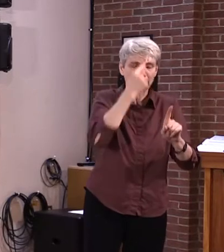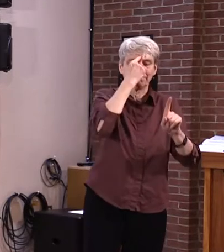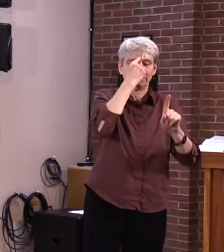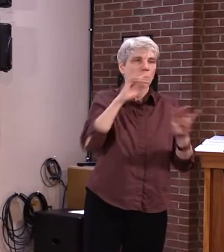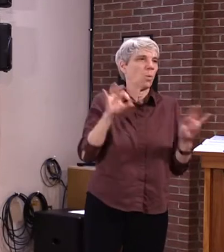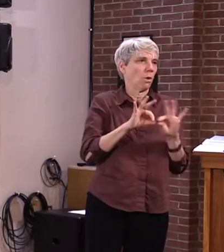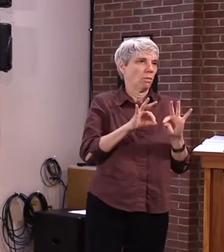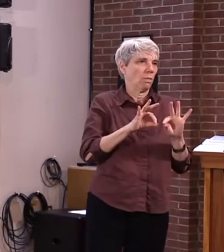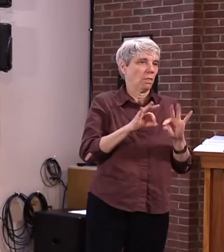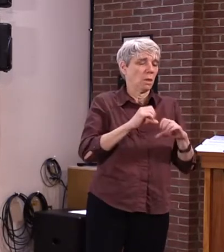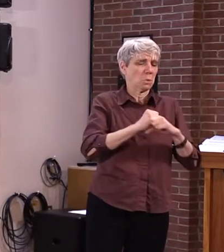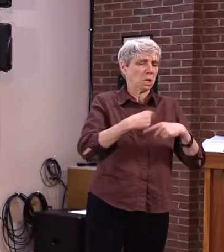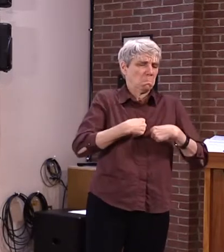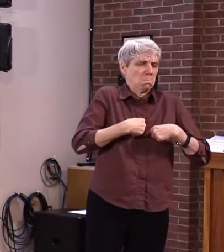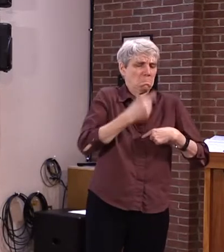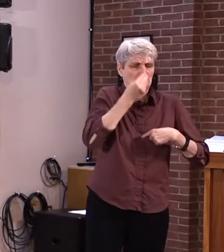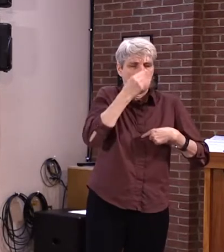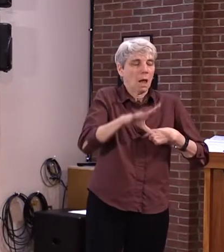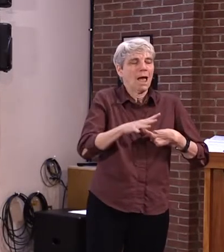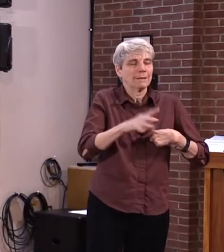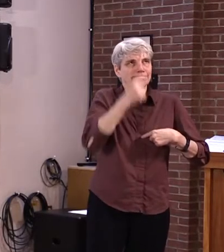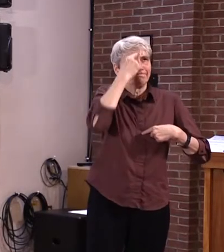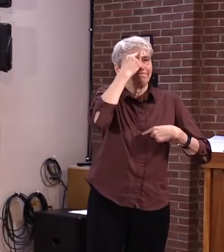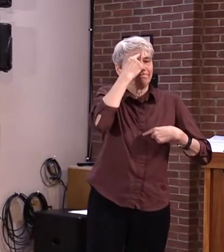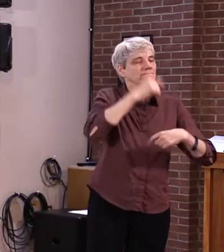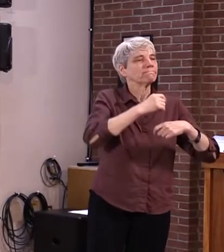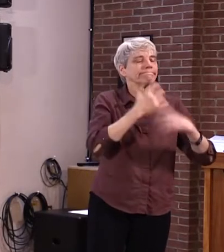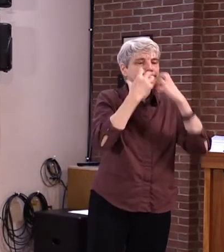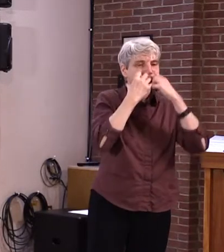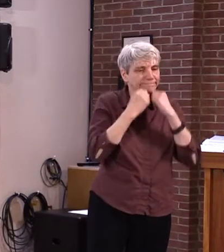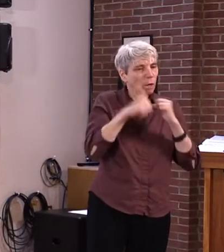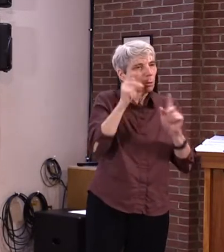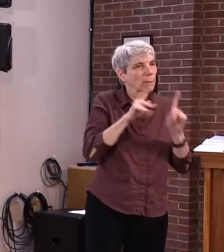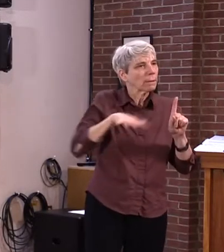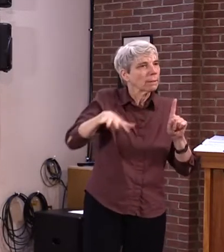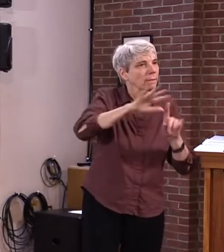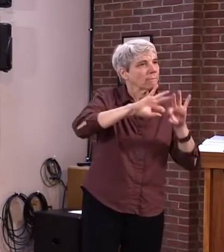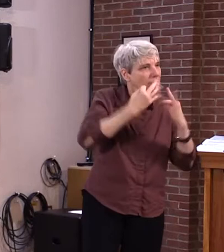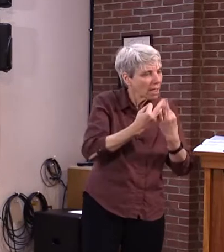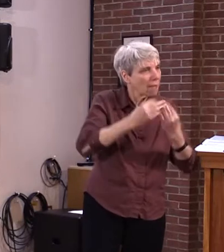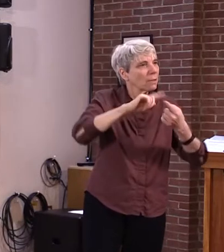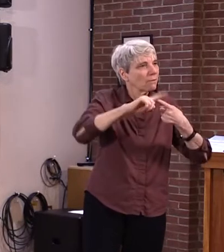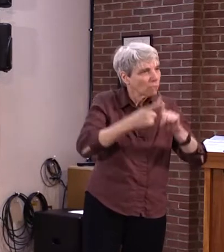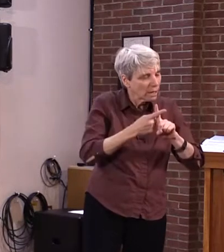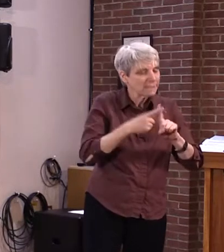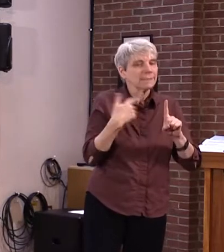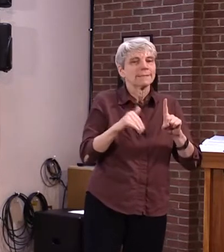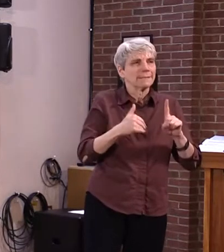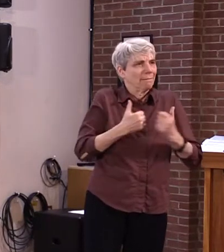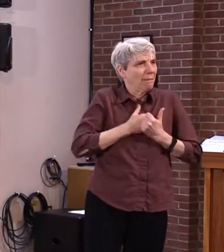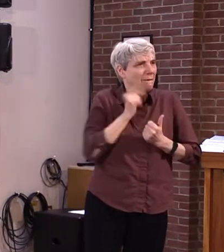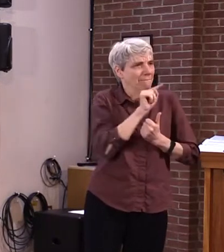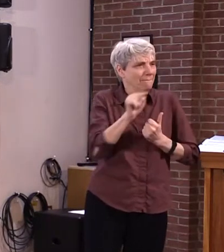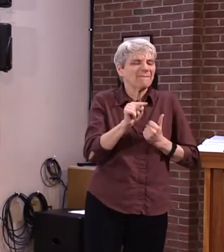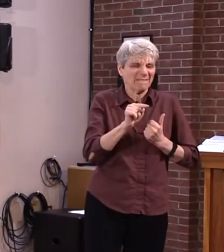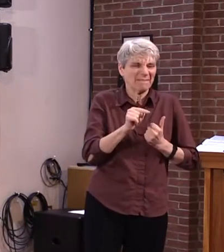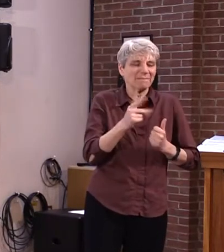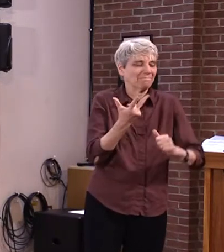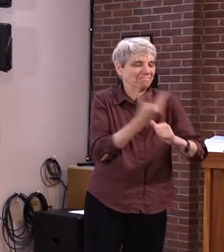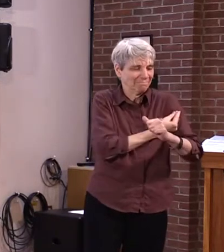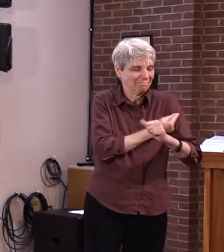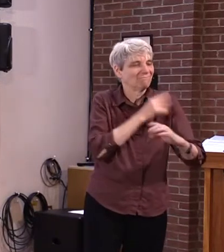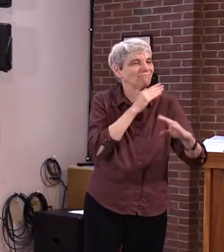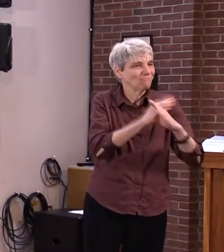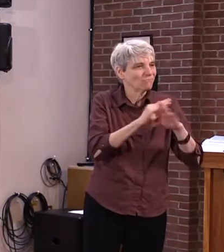maybe aren't thinking the flu is going to impact them that significantly, it can always impact someone that you care for and love, just like we've seen